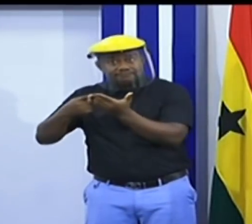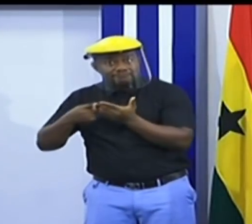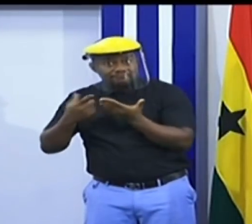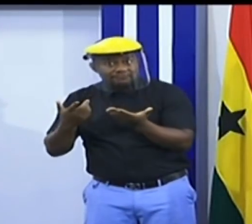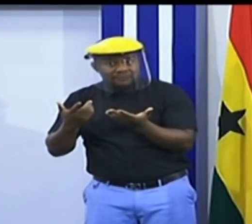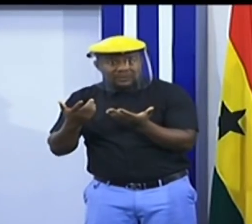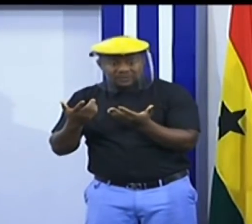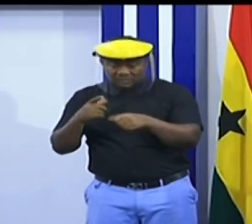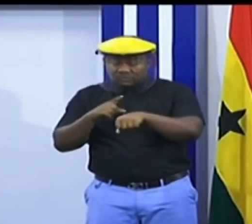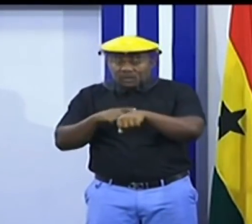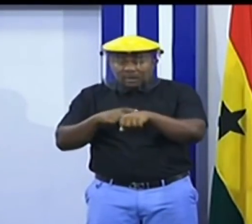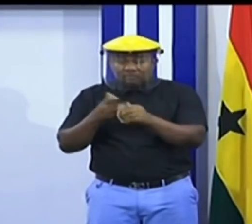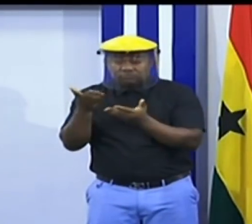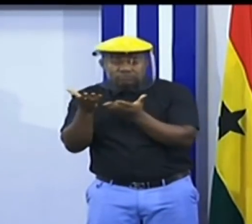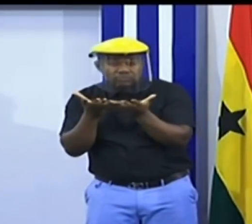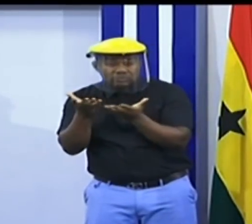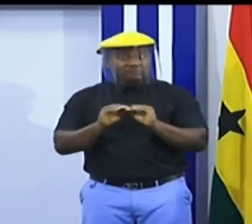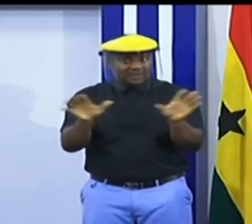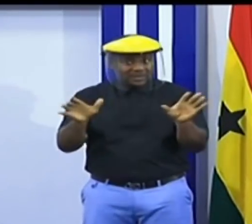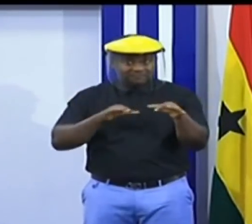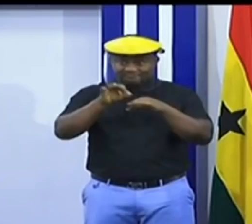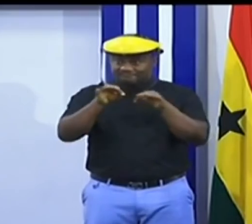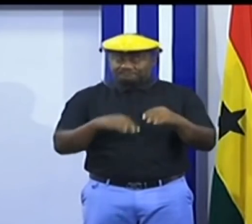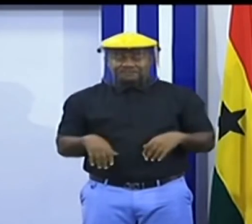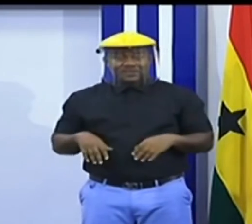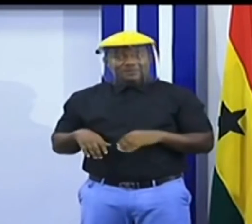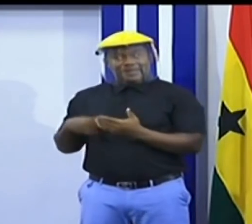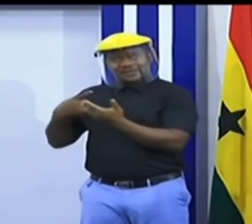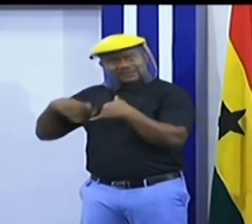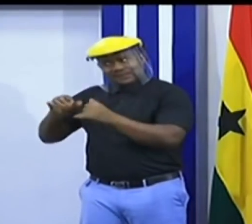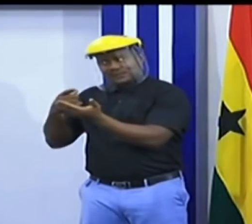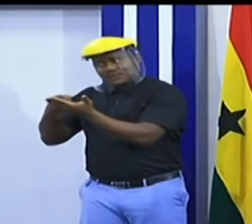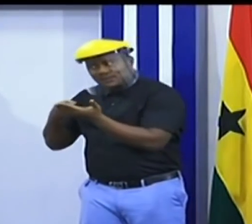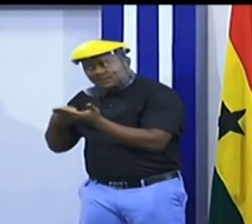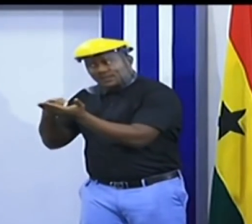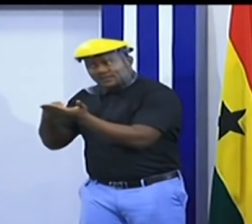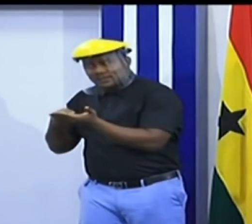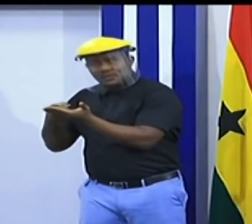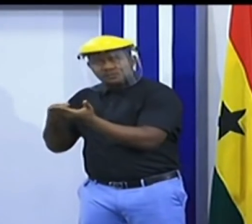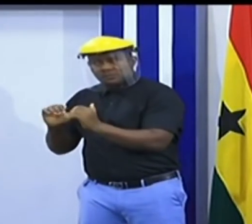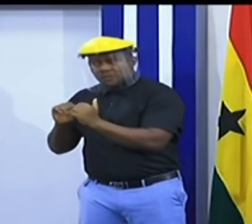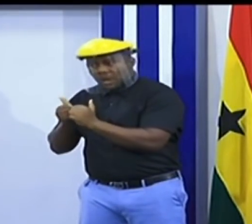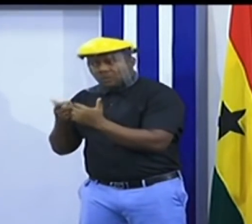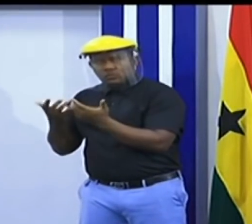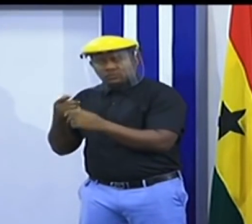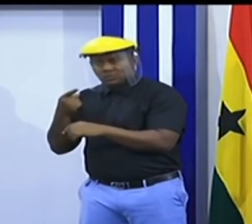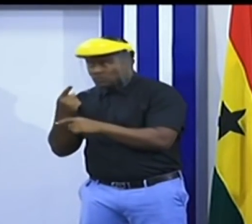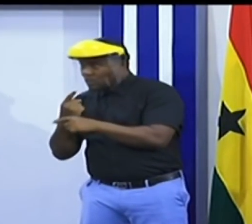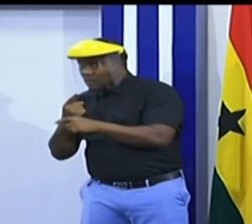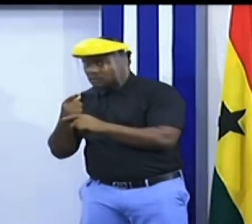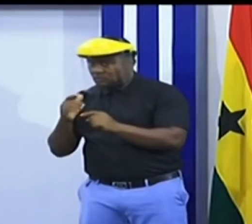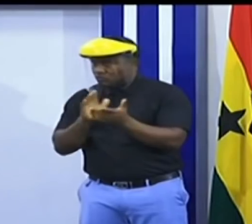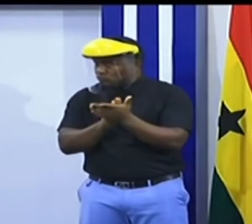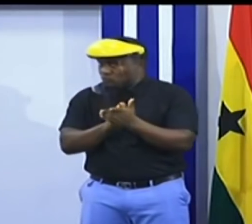time to come up with this. Consultations on what it takes to reopen schools as part of